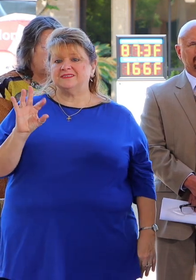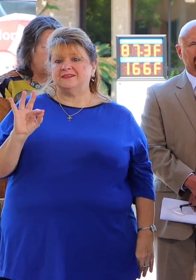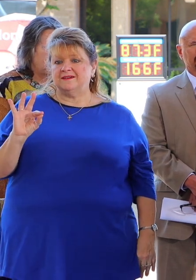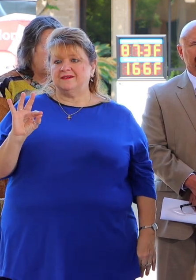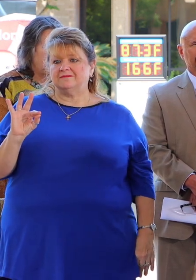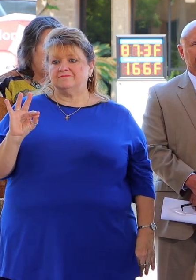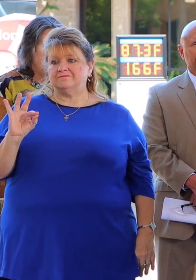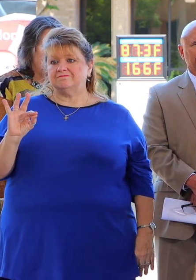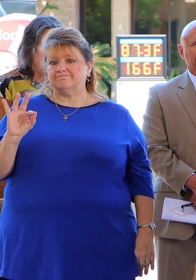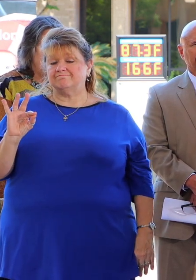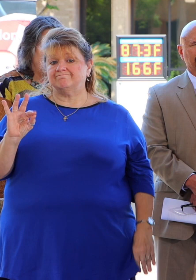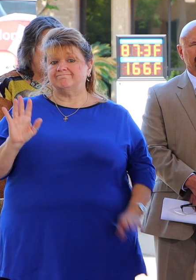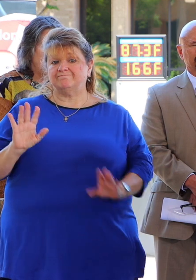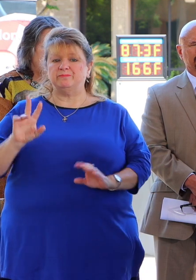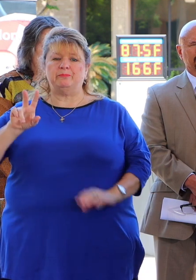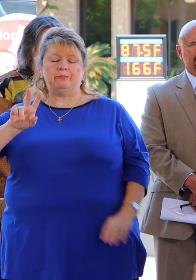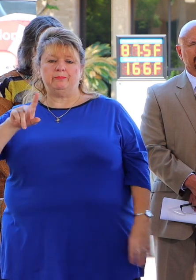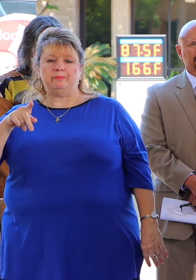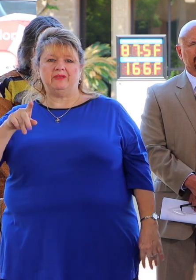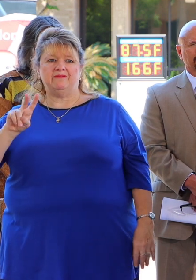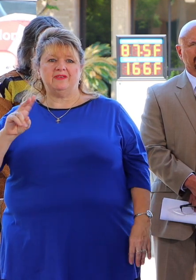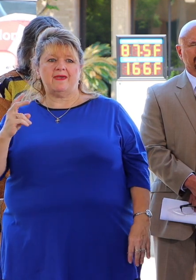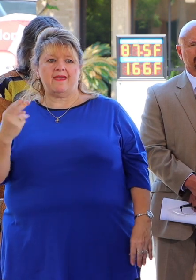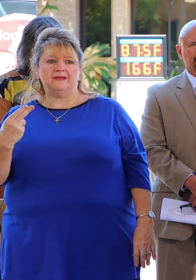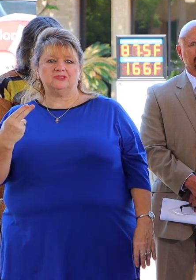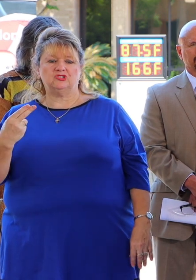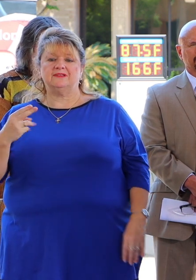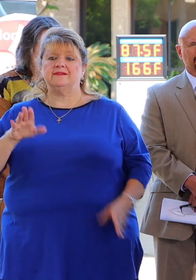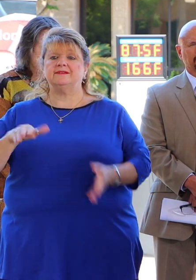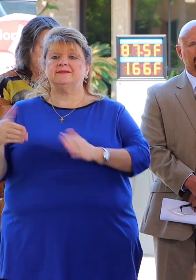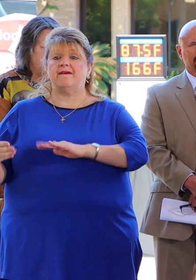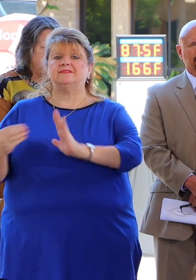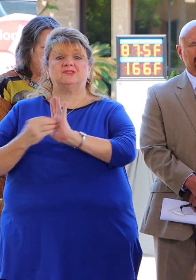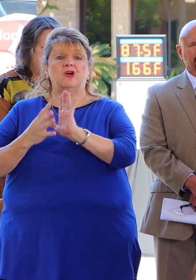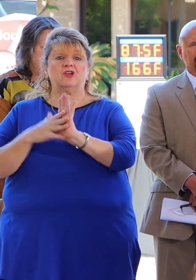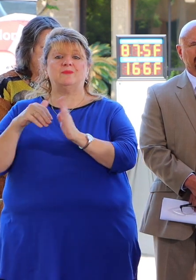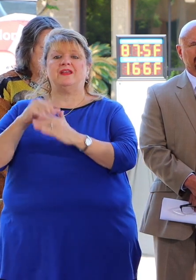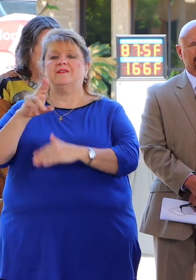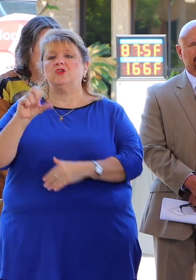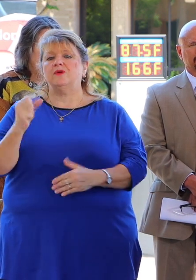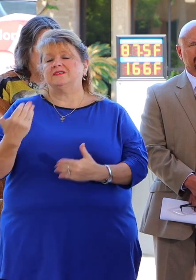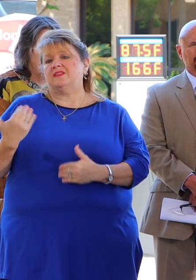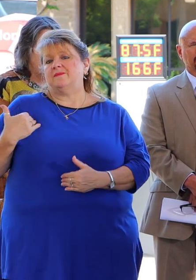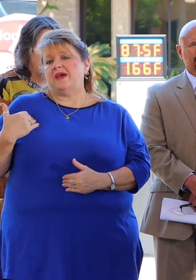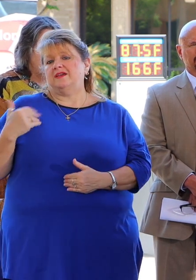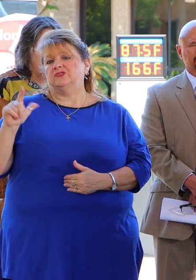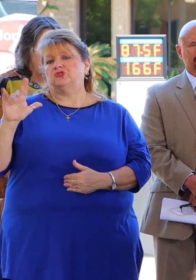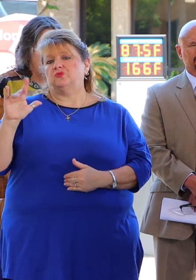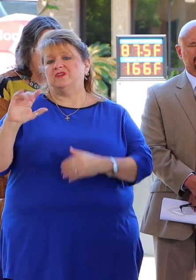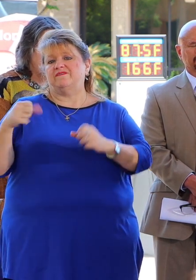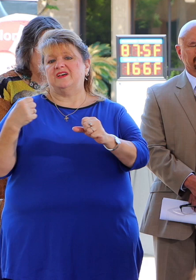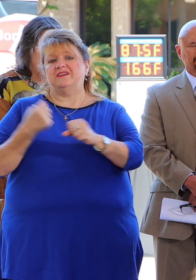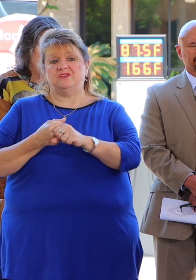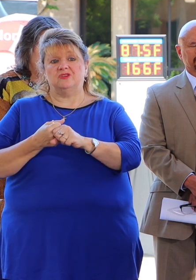969 PVH deaths that have been documented in the United States in the past 25